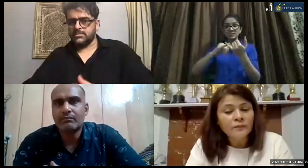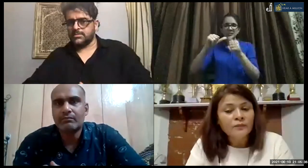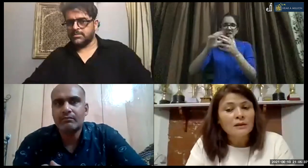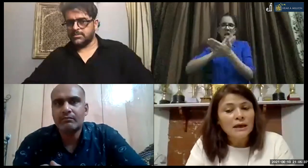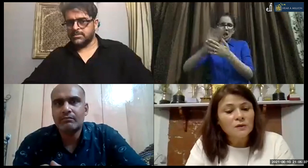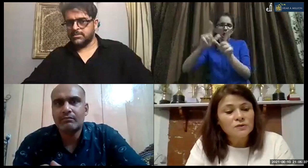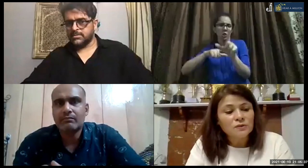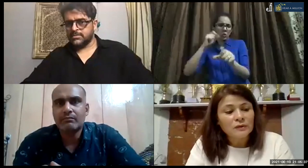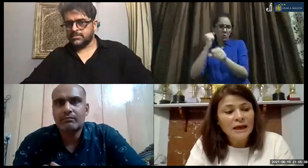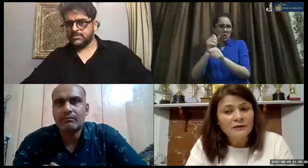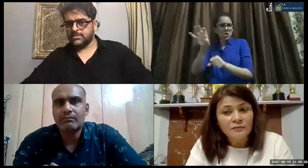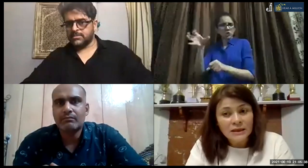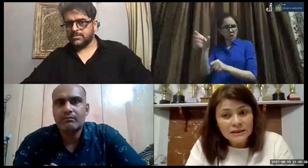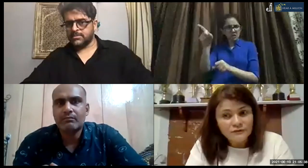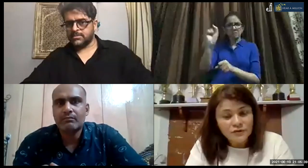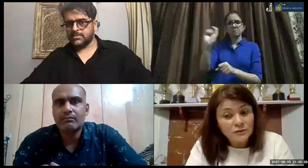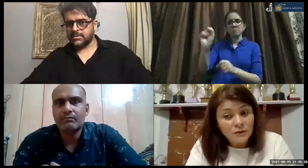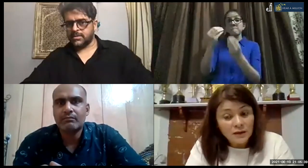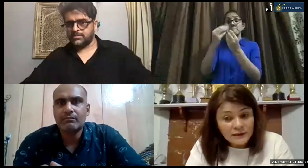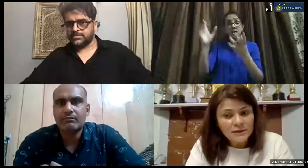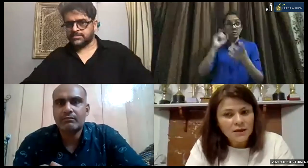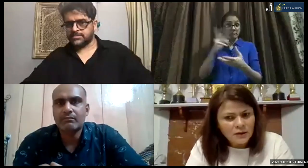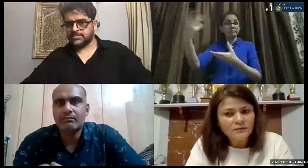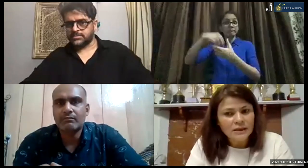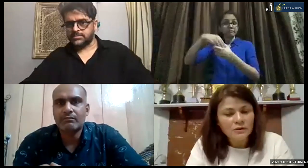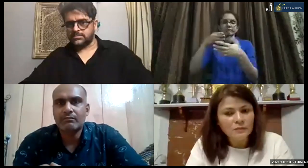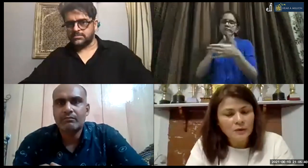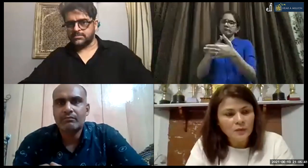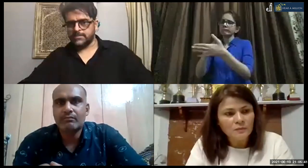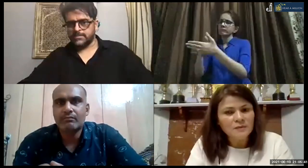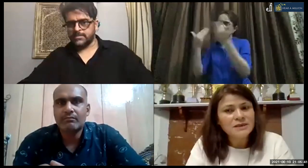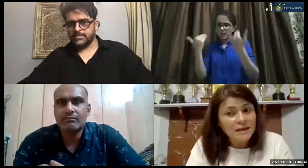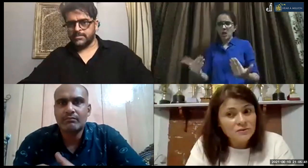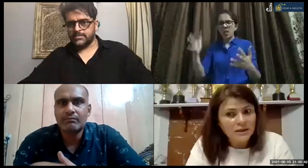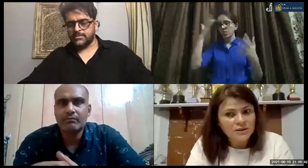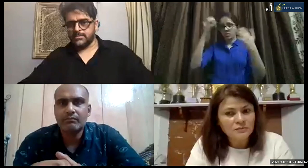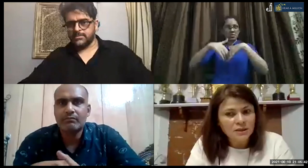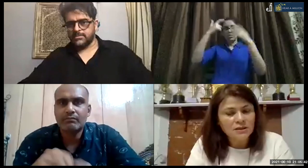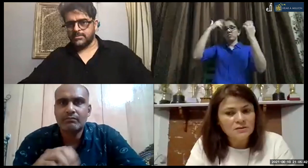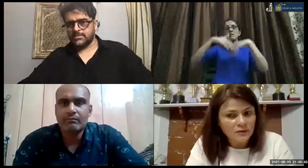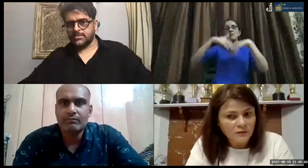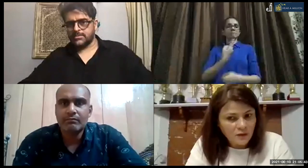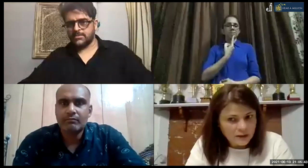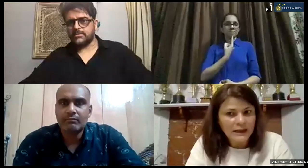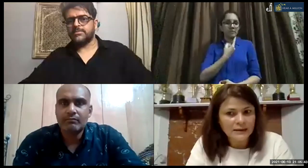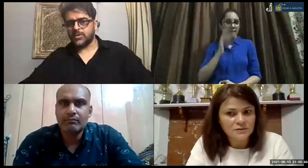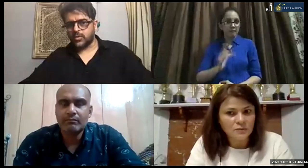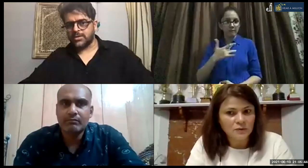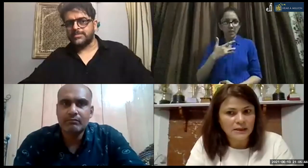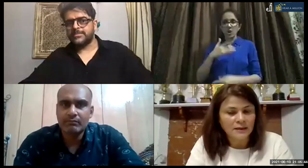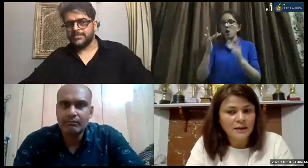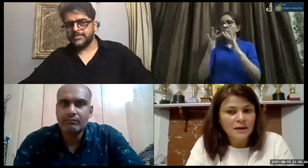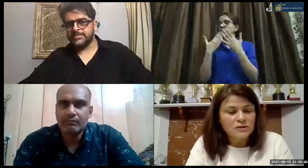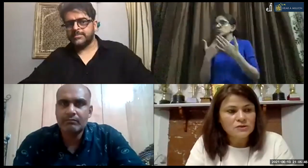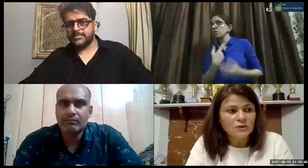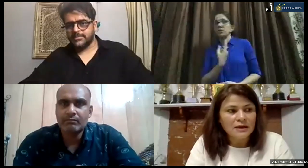channel, and that also we have many deaf children who are facing a lot of mental problems, isolation because of online